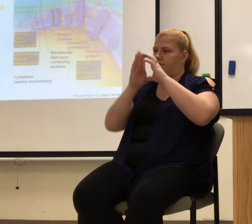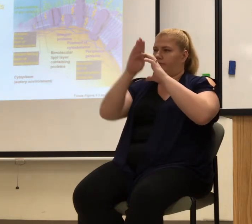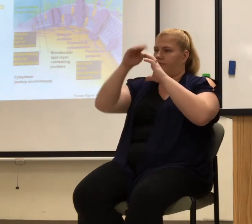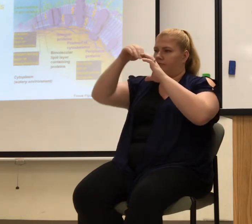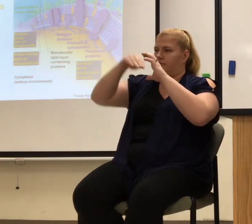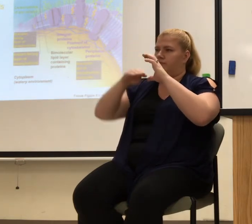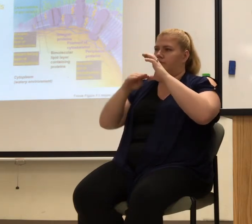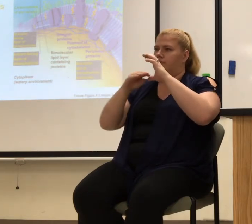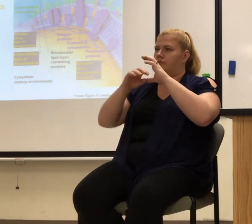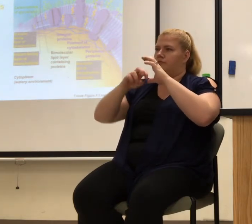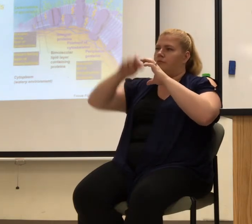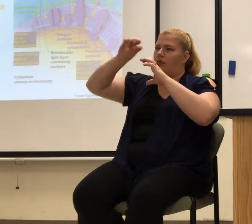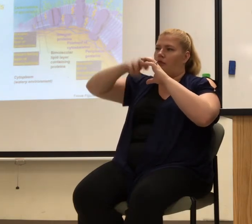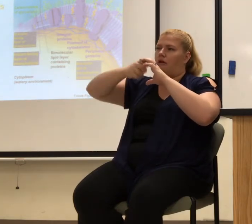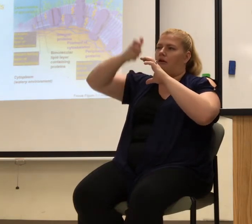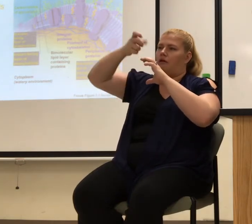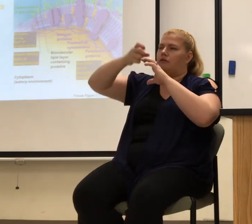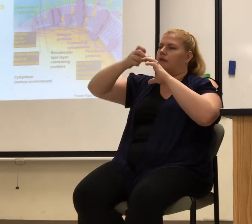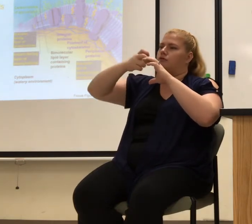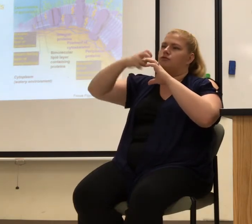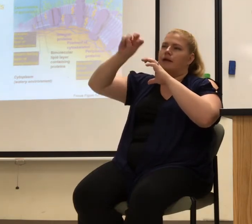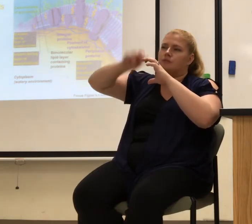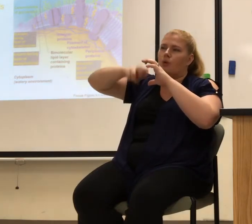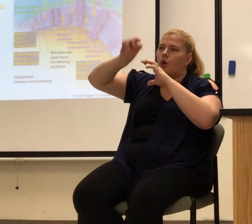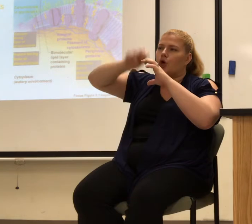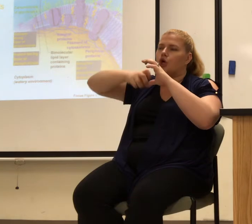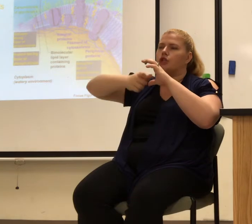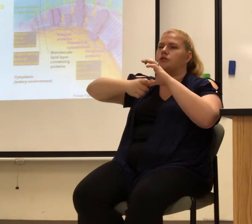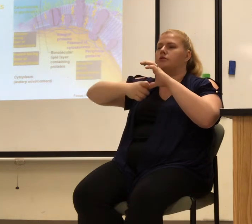Channels, transporters, pumps.